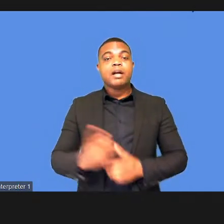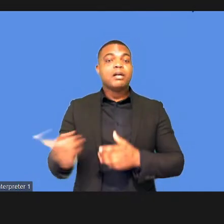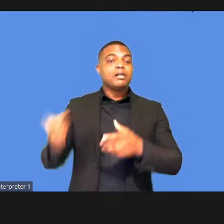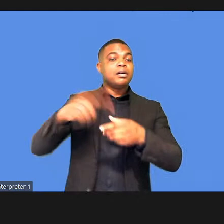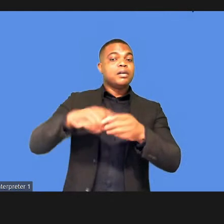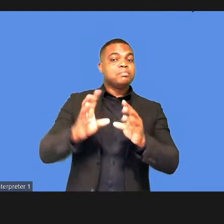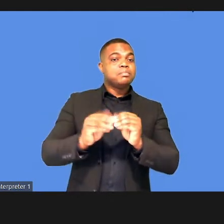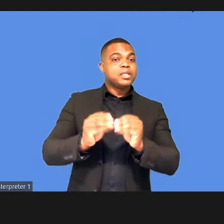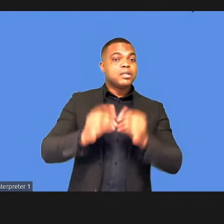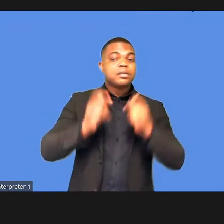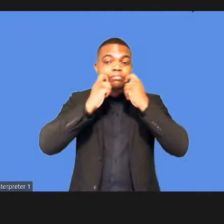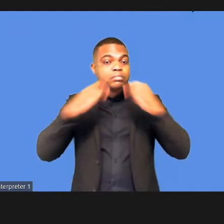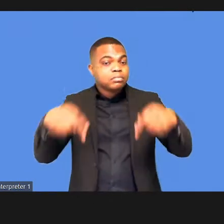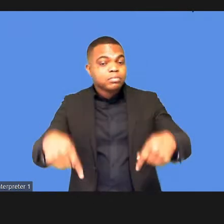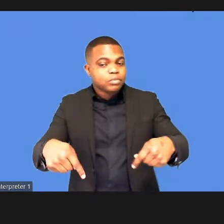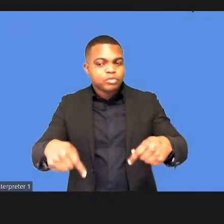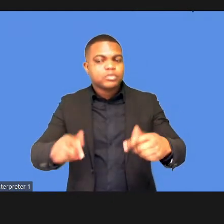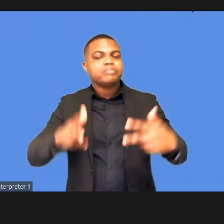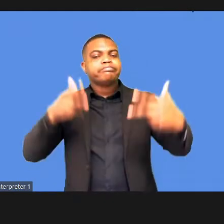Takubakoye